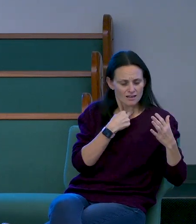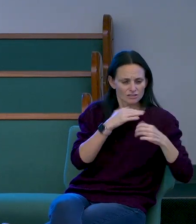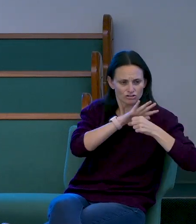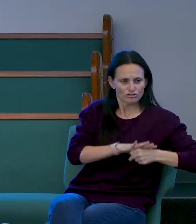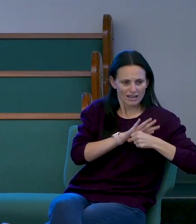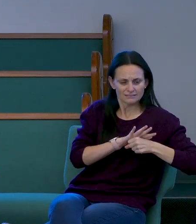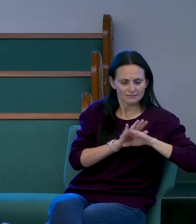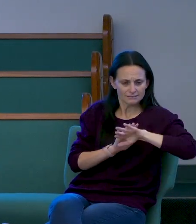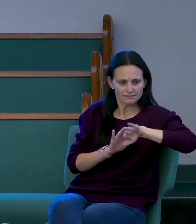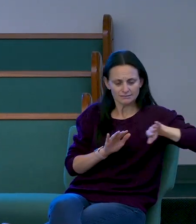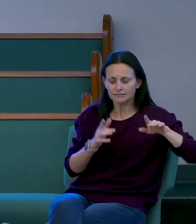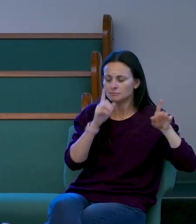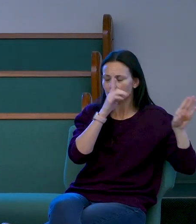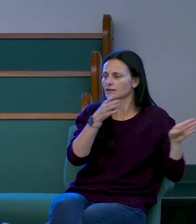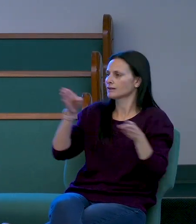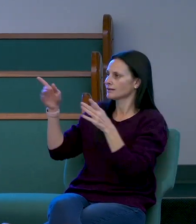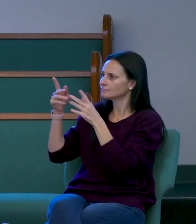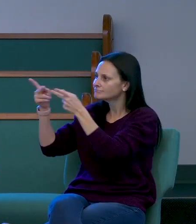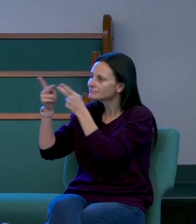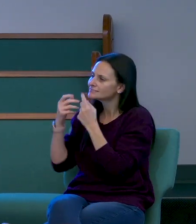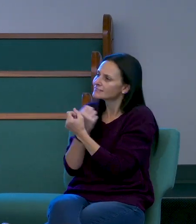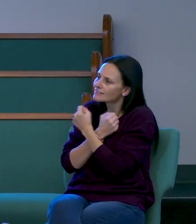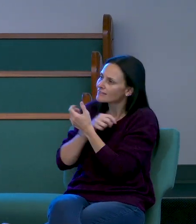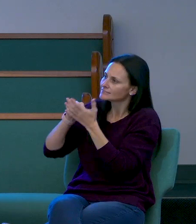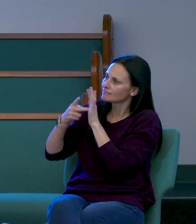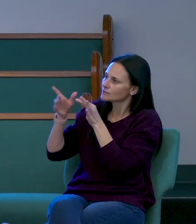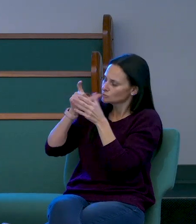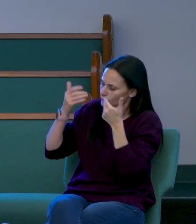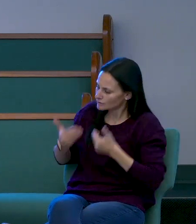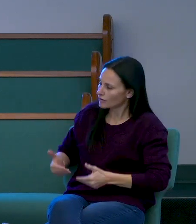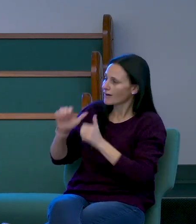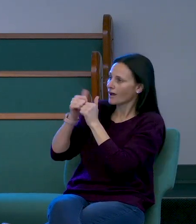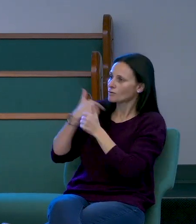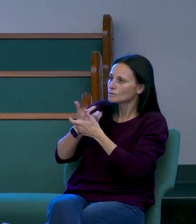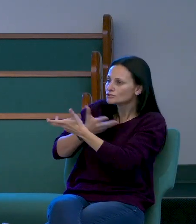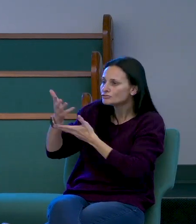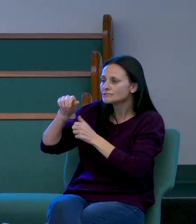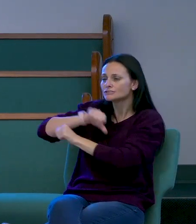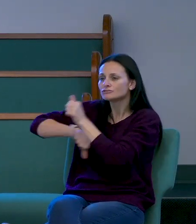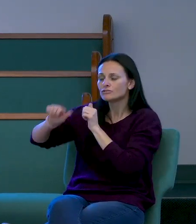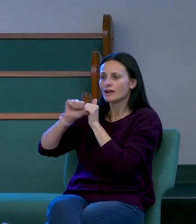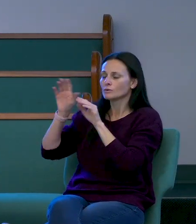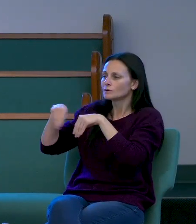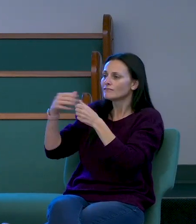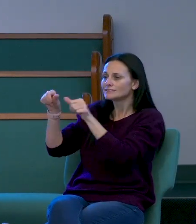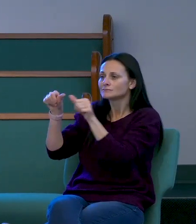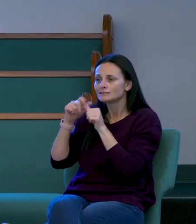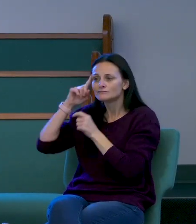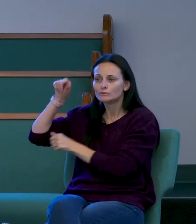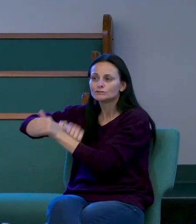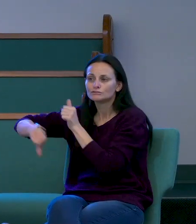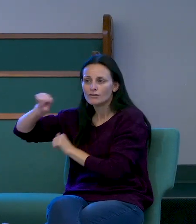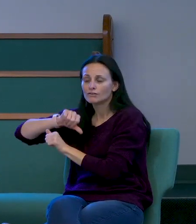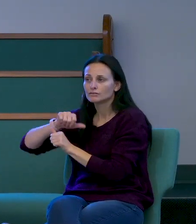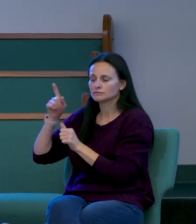stress, but to go to the place where love defines who we are and how we treat one another and how we give space for one another